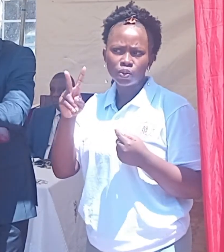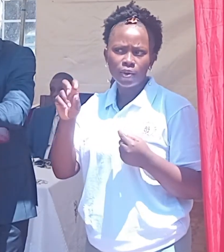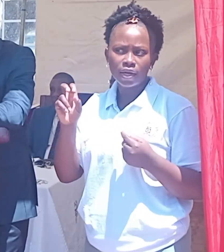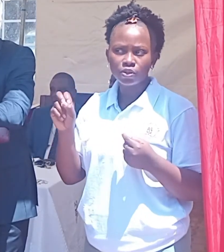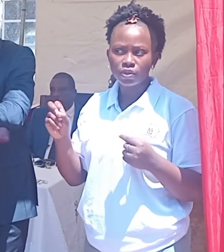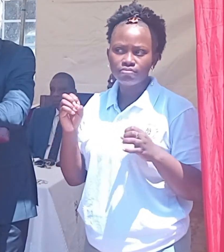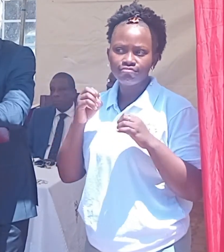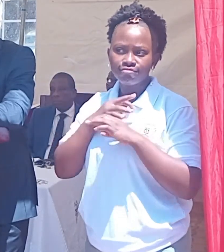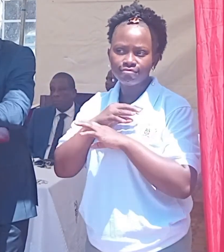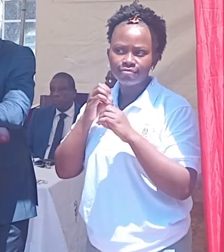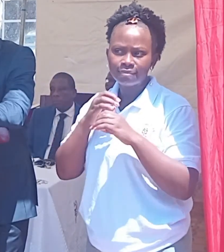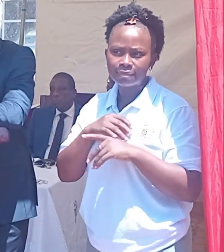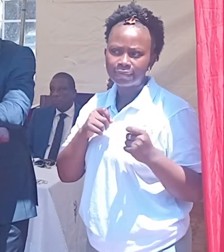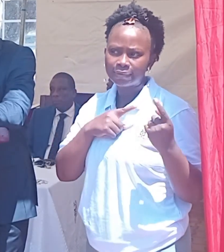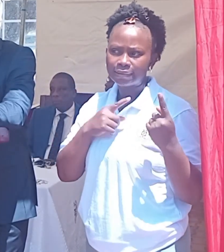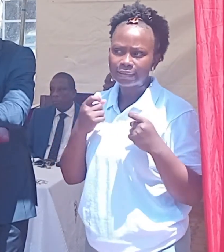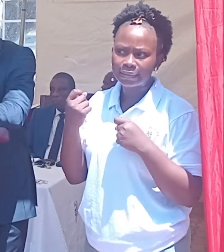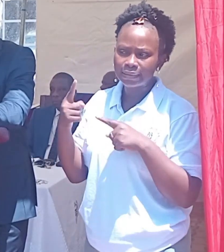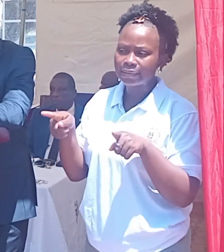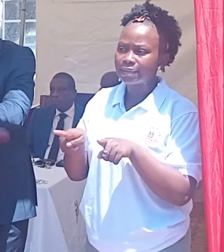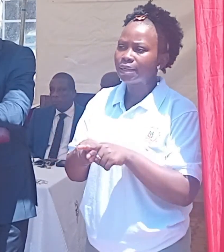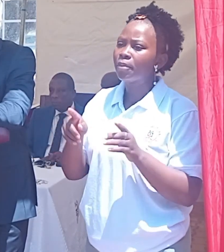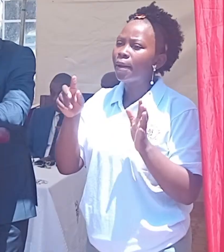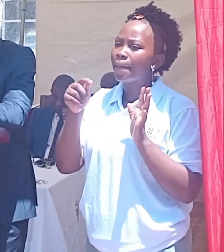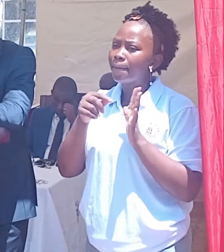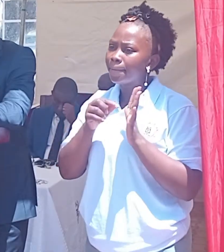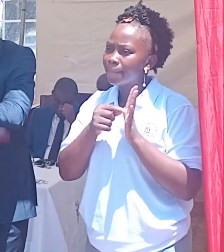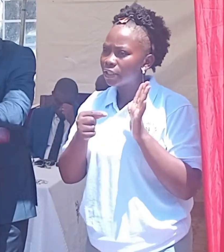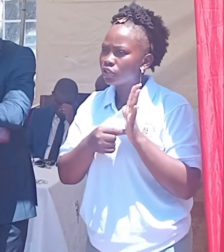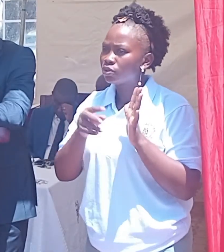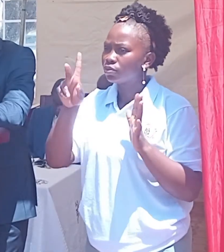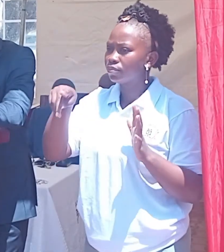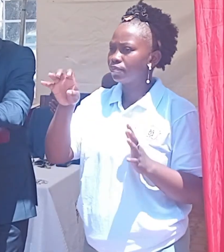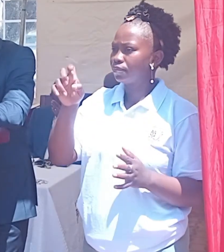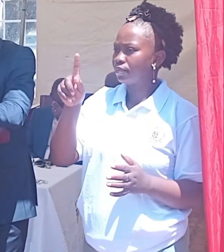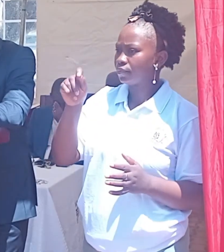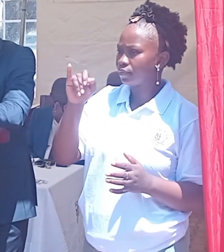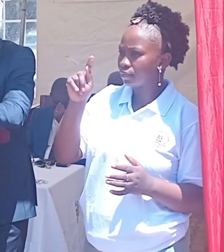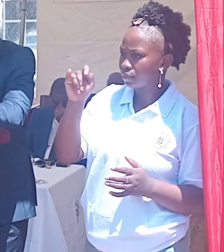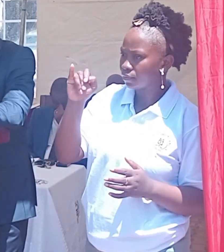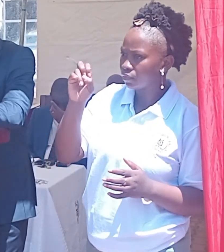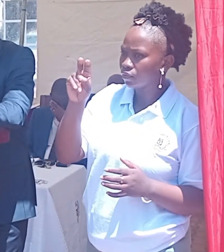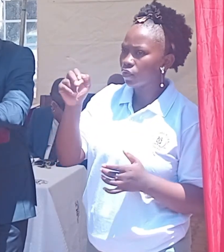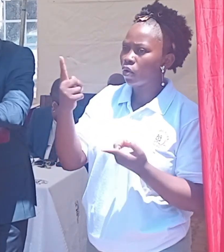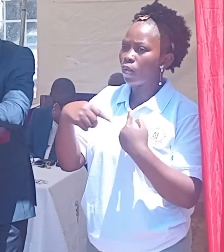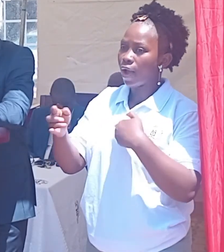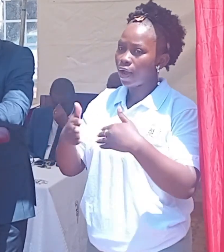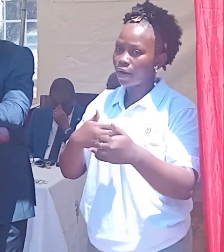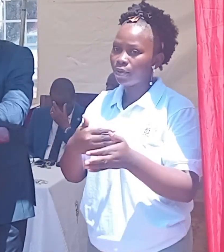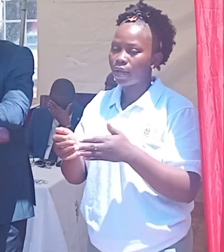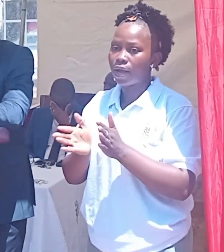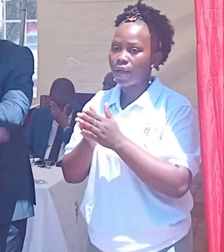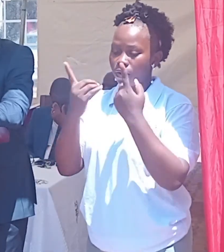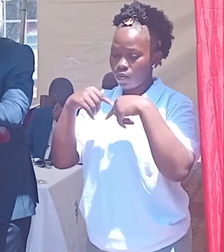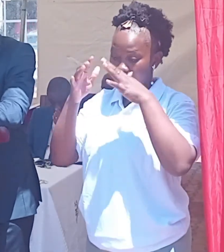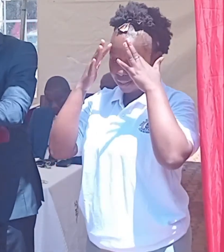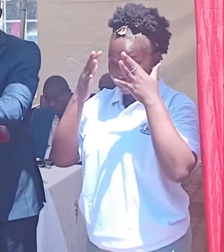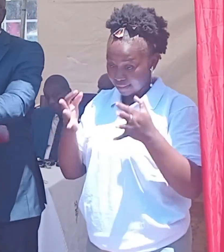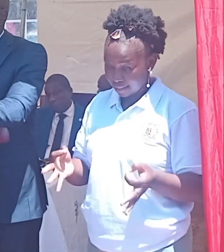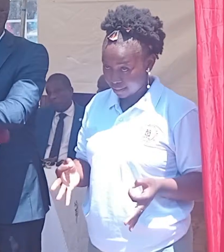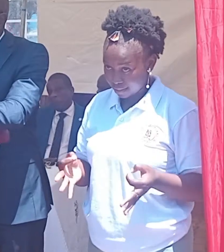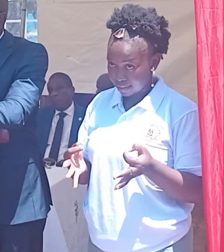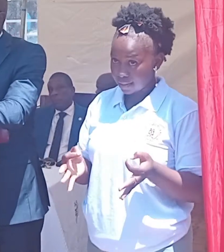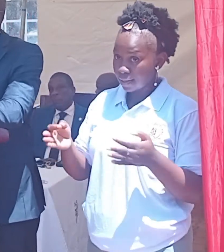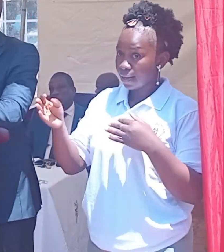200 petitions or nominations, which we are handling, decisions being taken, and